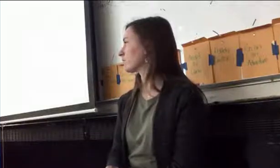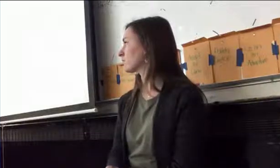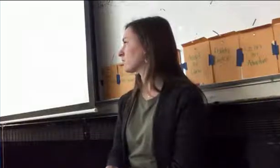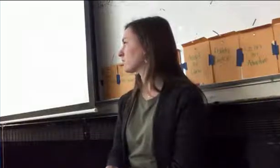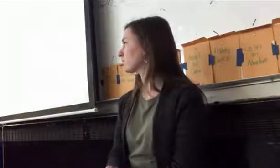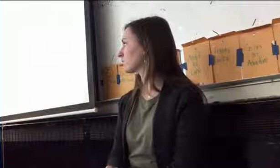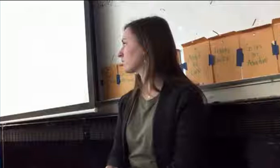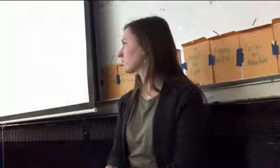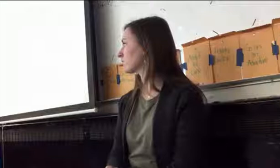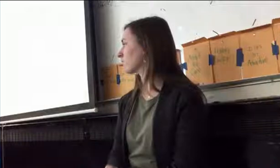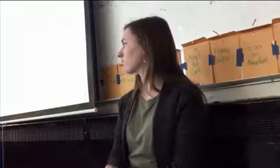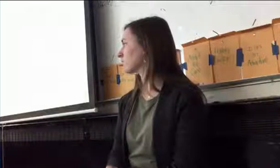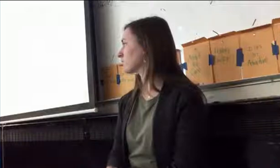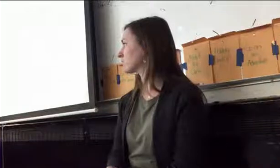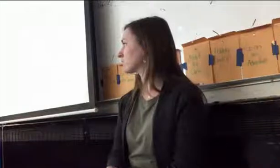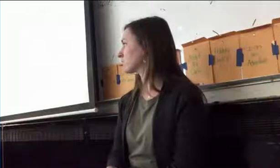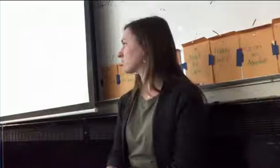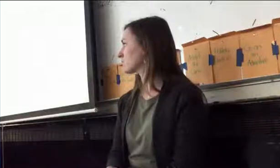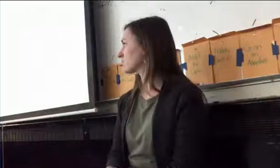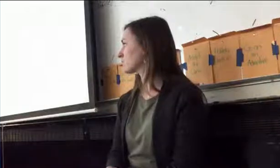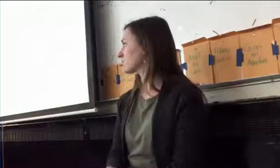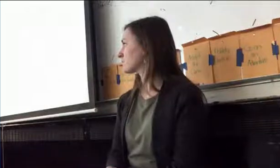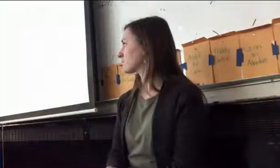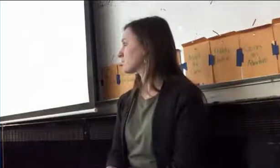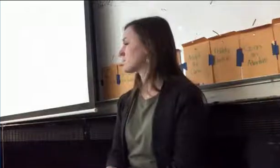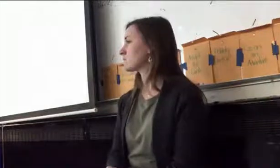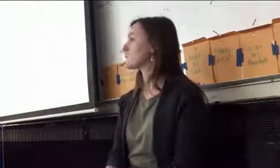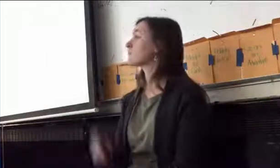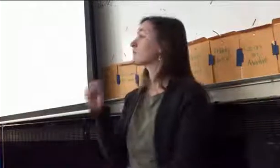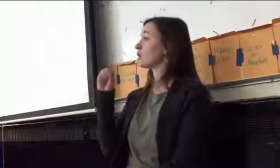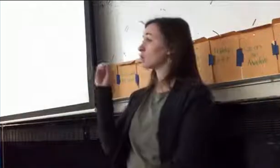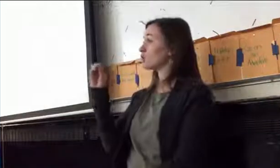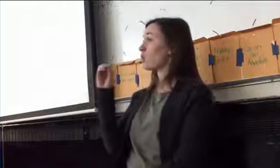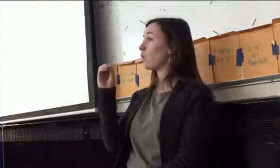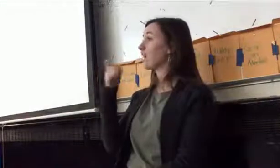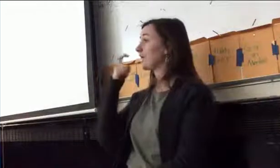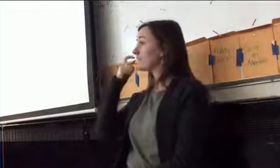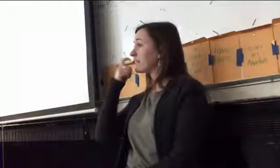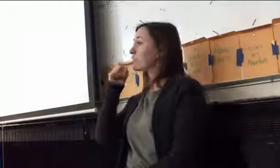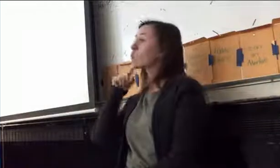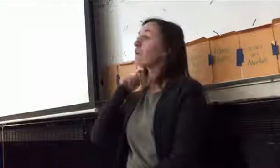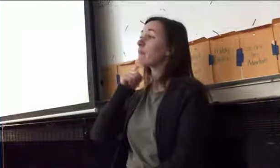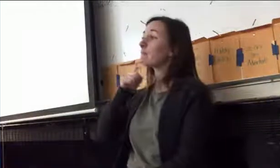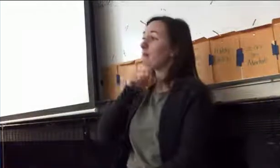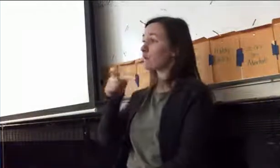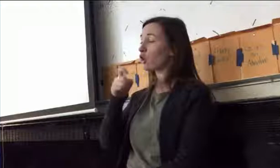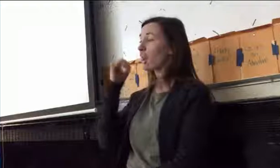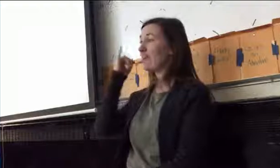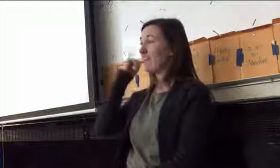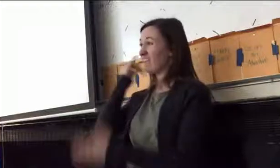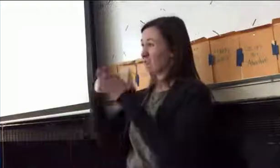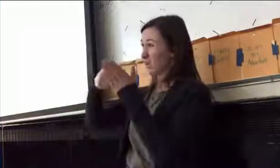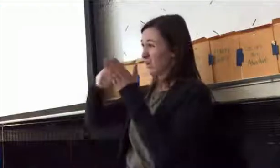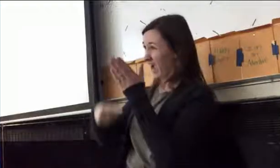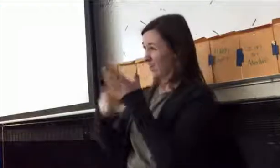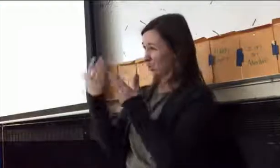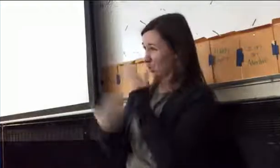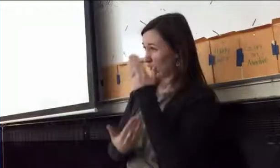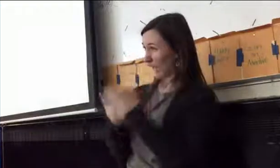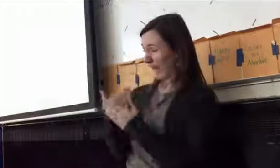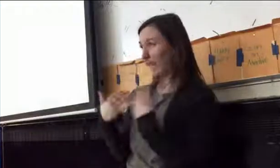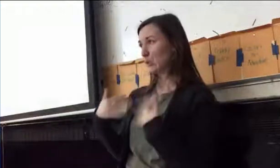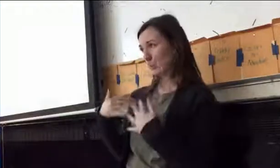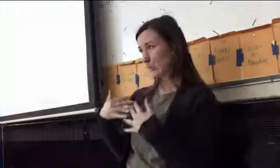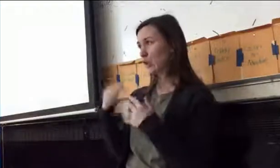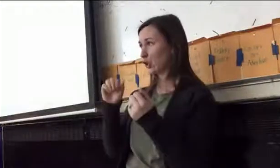whole idea of like this metal stuff, people got tetanus all the time back then. I knew a guy in my AP Calc class, he stepped on a nail, didn't have a tetanus